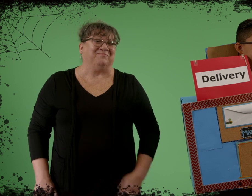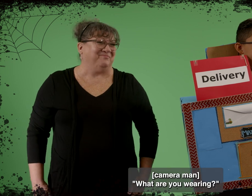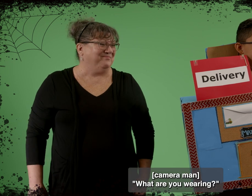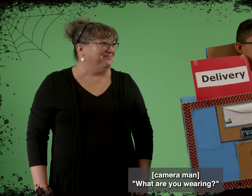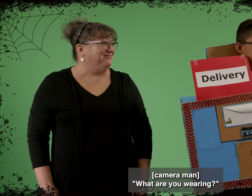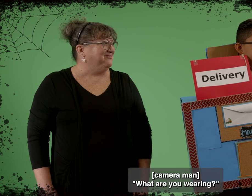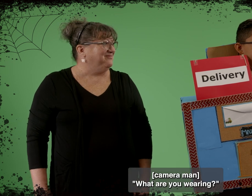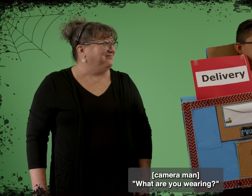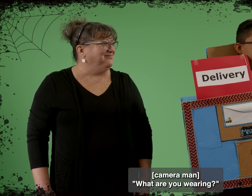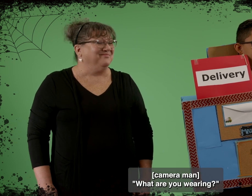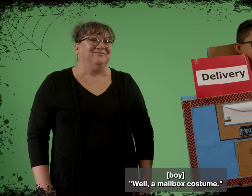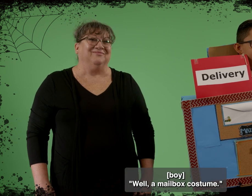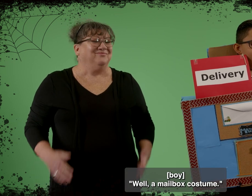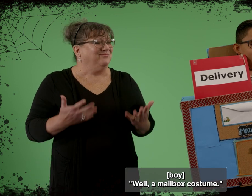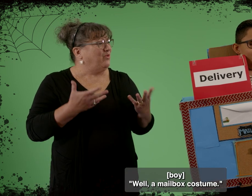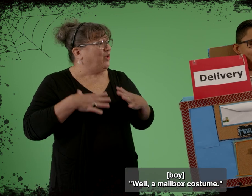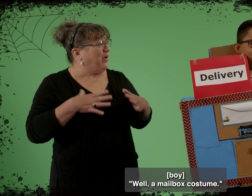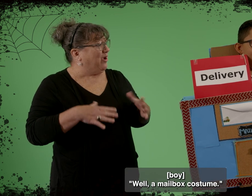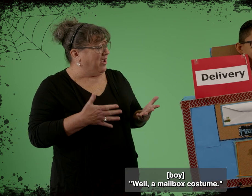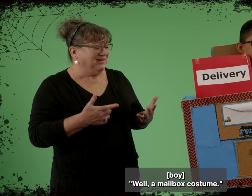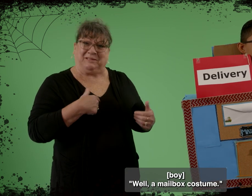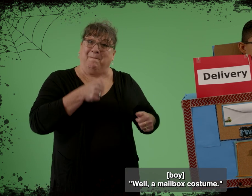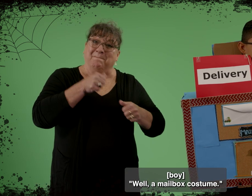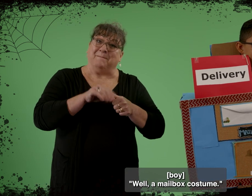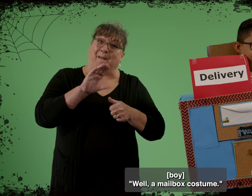What are you wearing? Well, a mailbox costume.